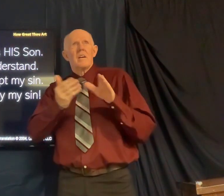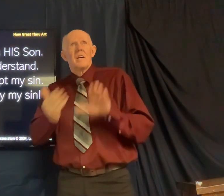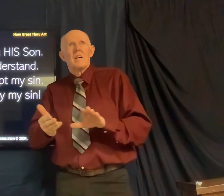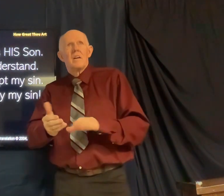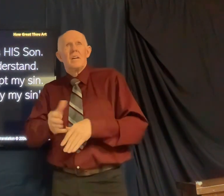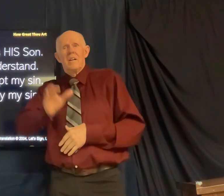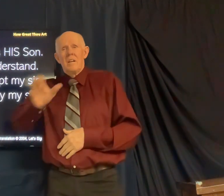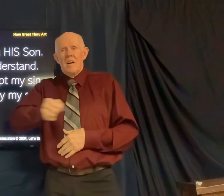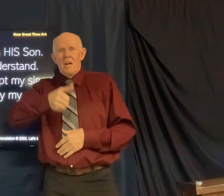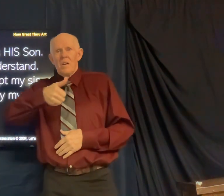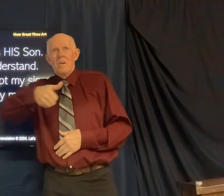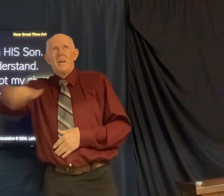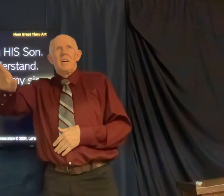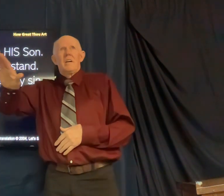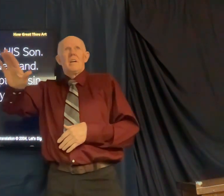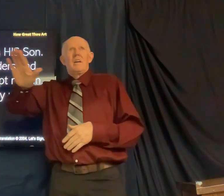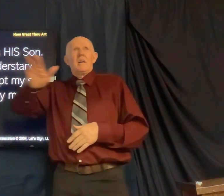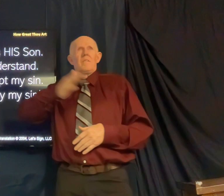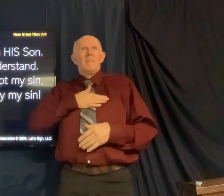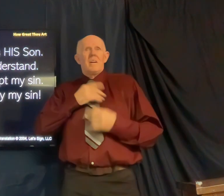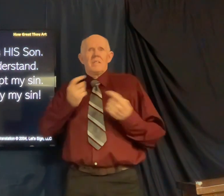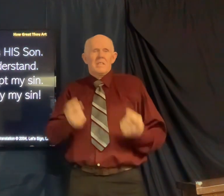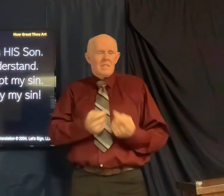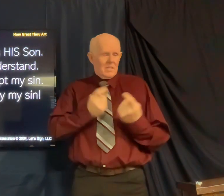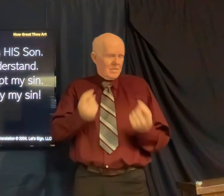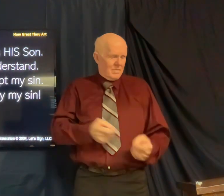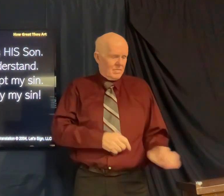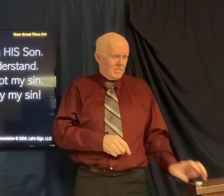and died to take away my sin.